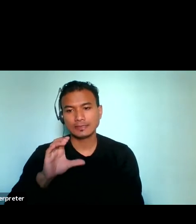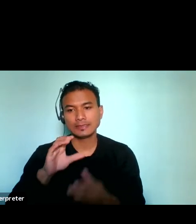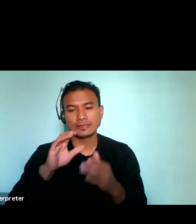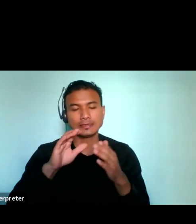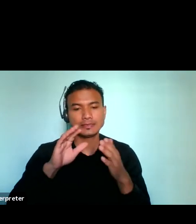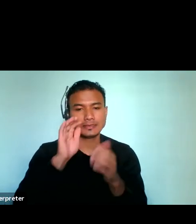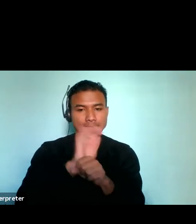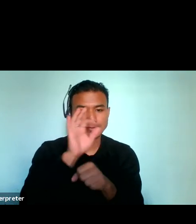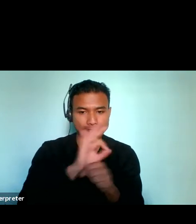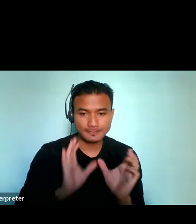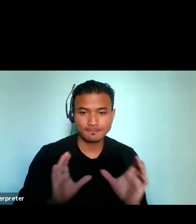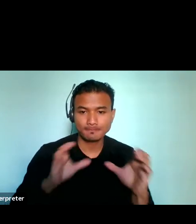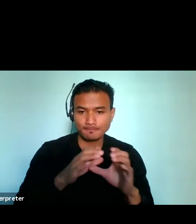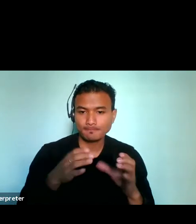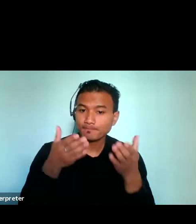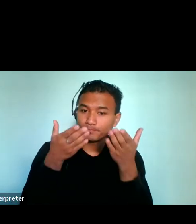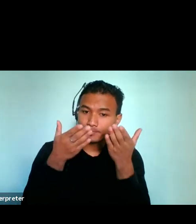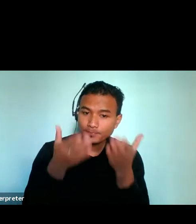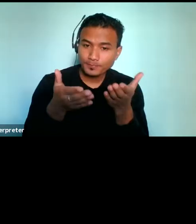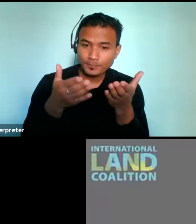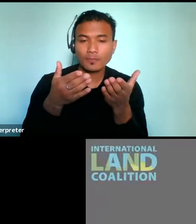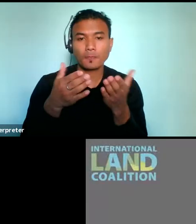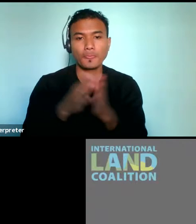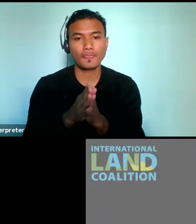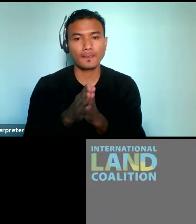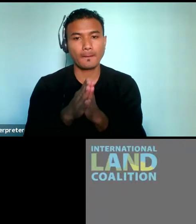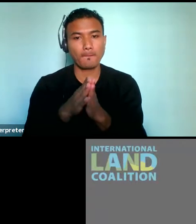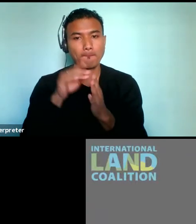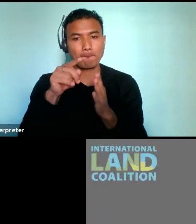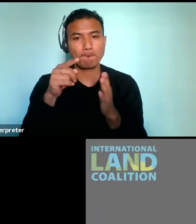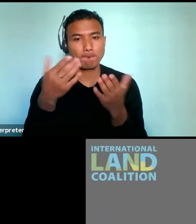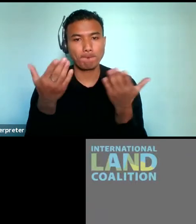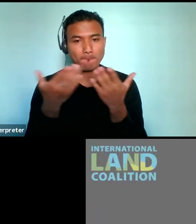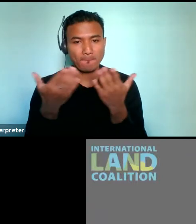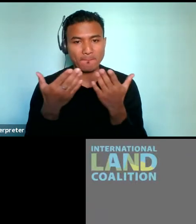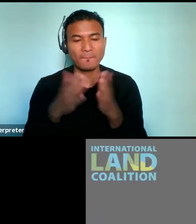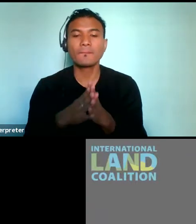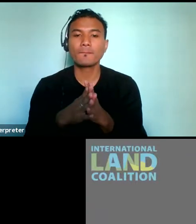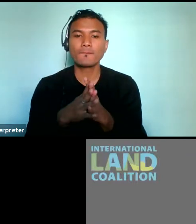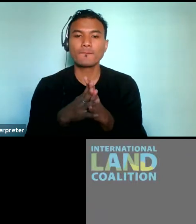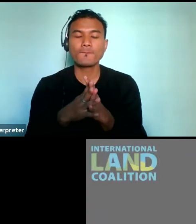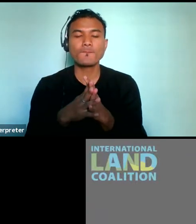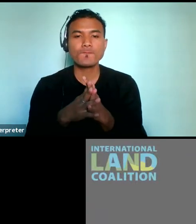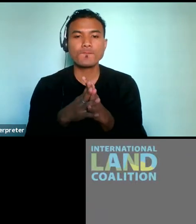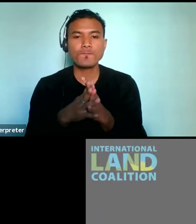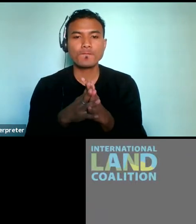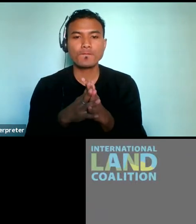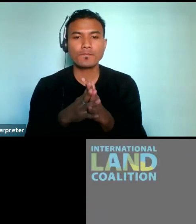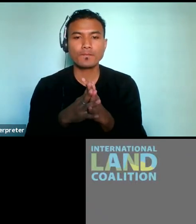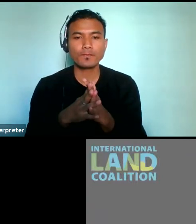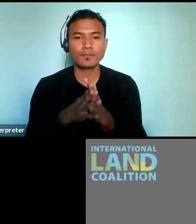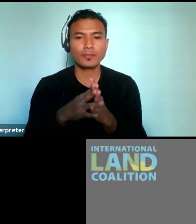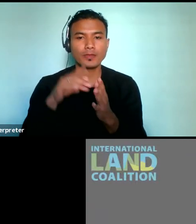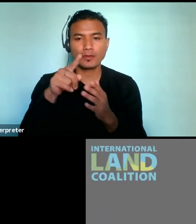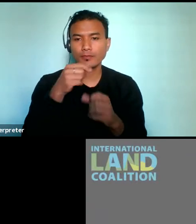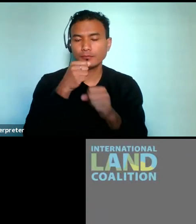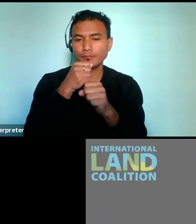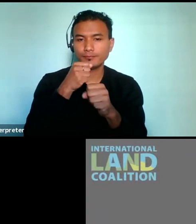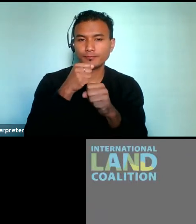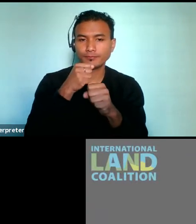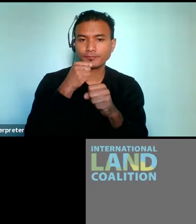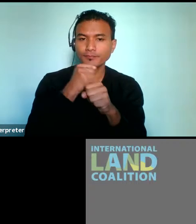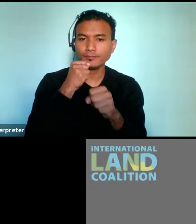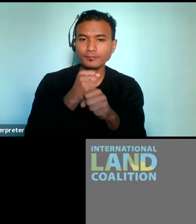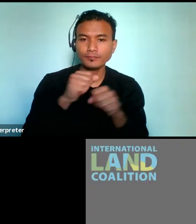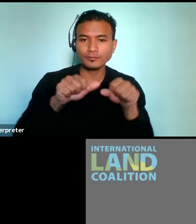Rome. Michael is from Botswana, and he has been, his passion for